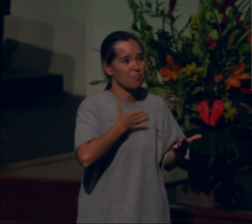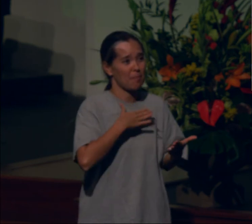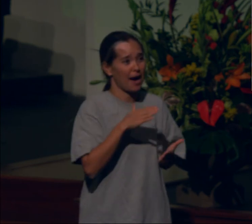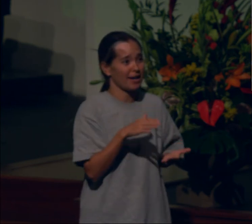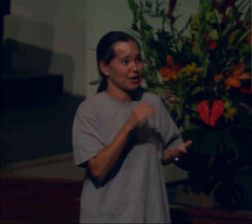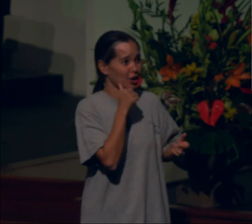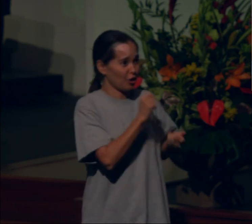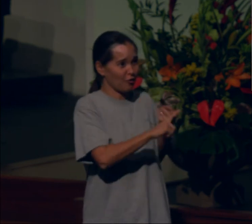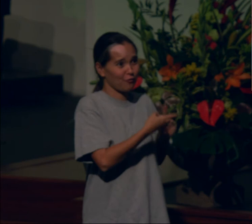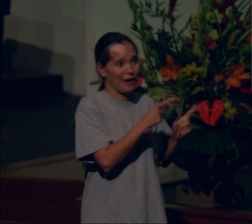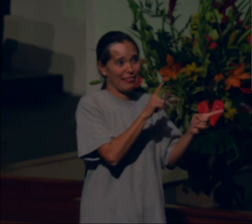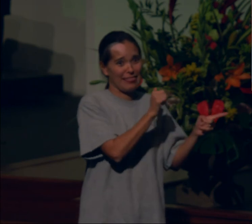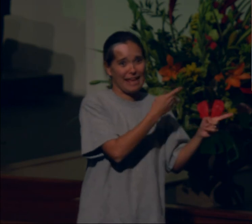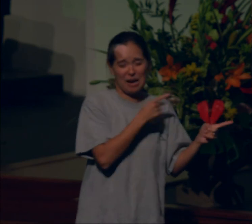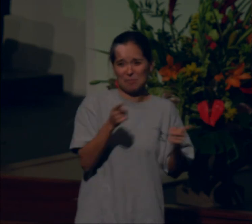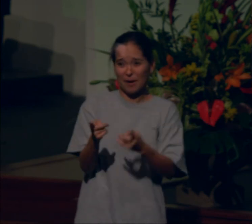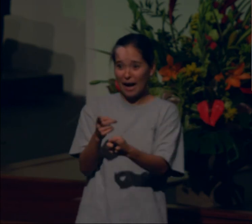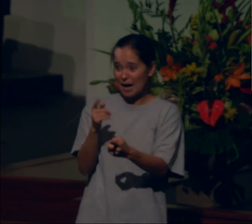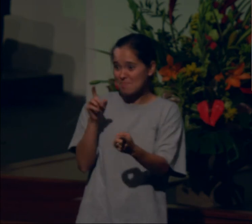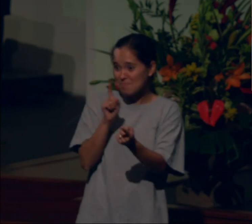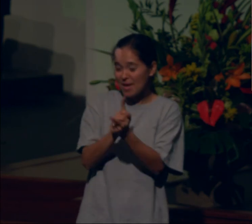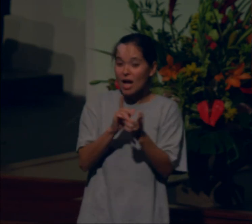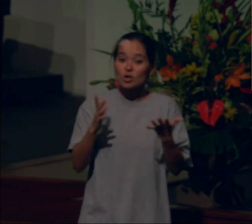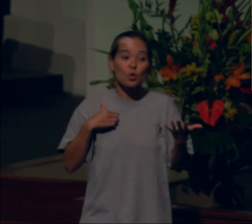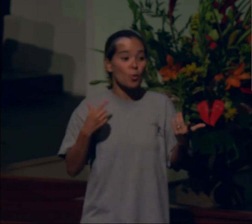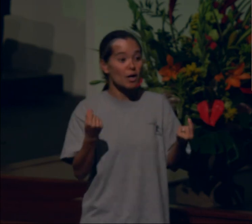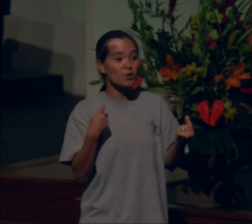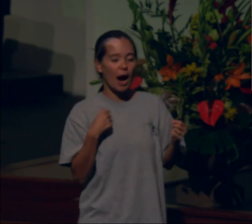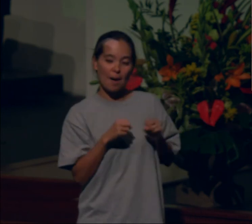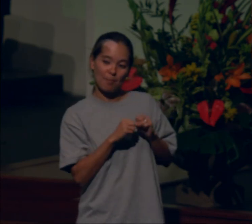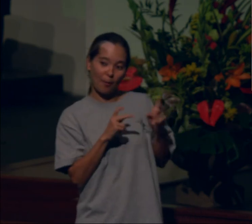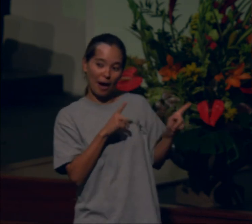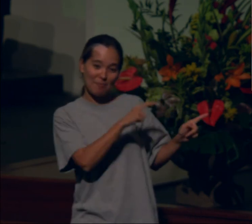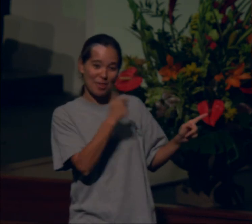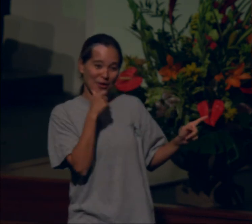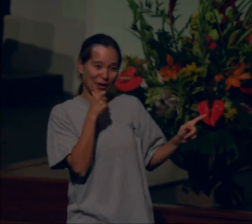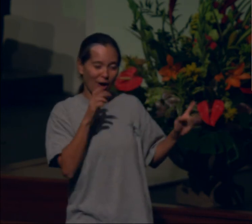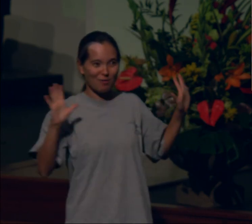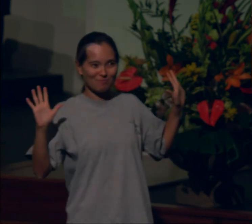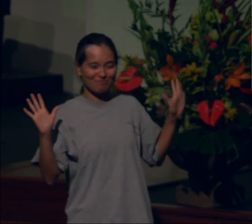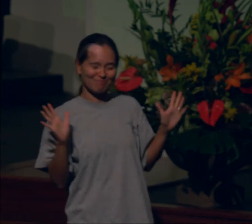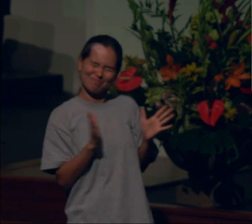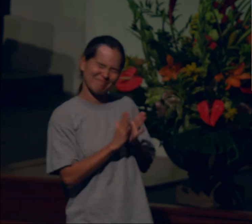rocked. So I did what anybody would do. I broke up with the girl I was with.